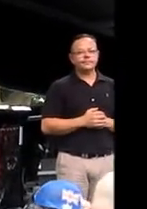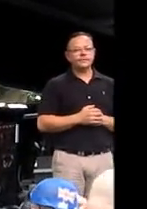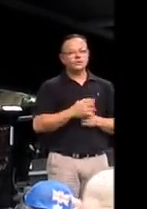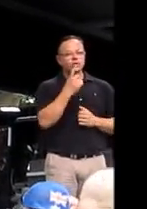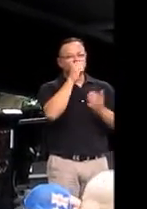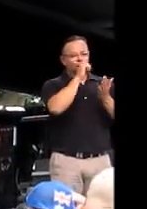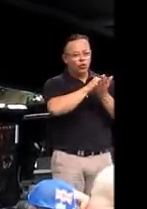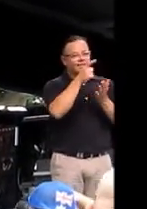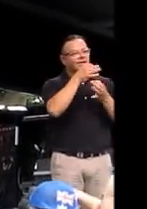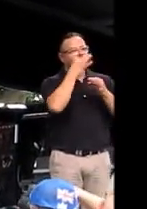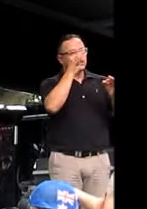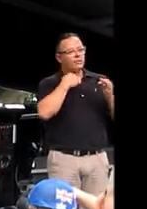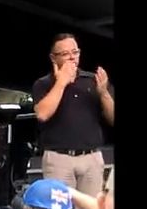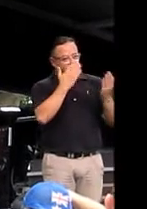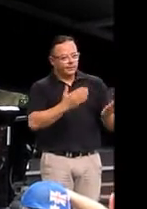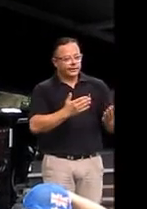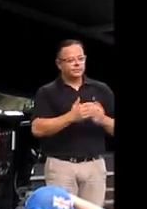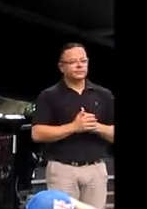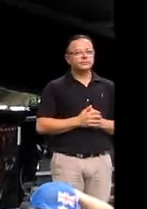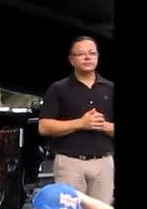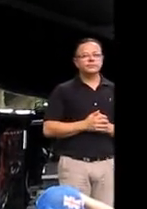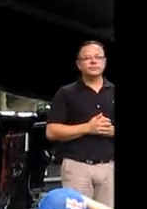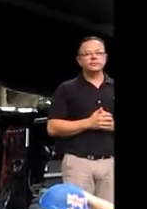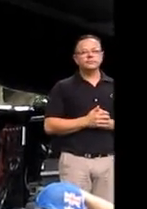whose rights and liberties I respect,